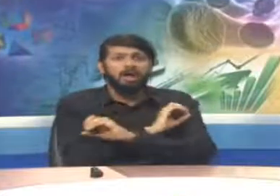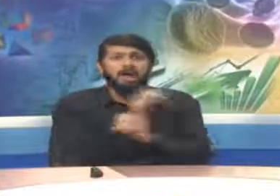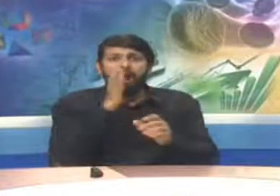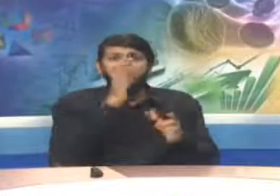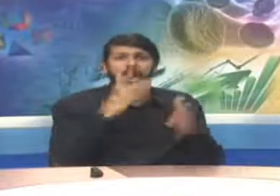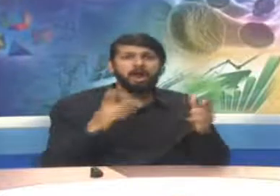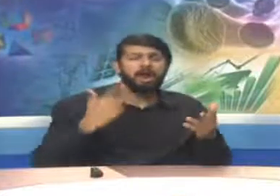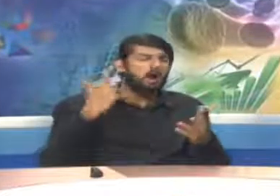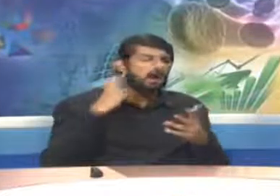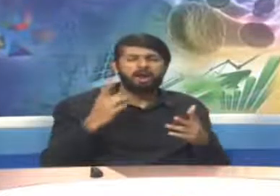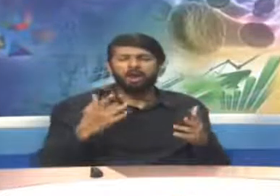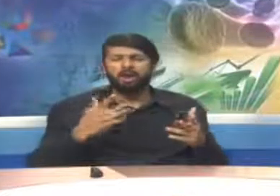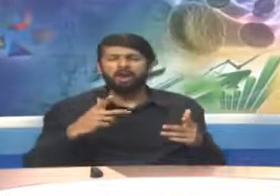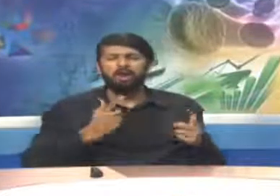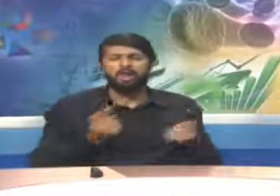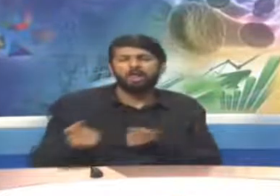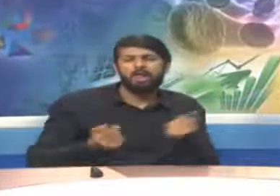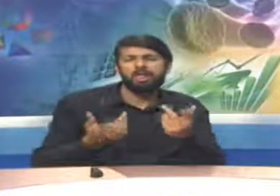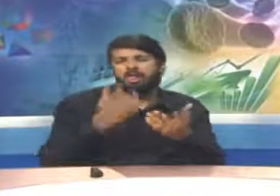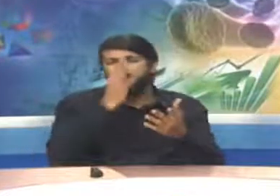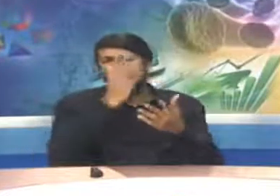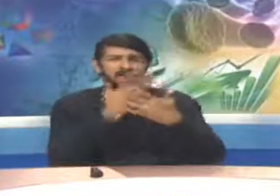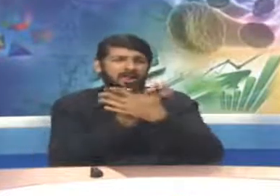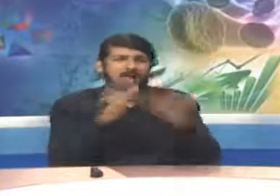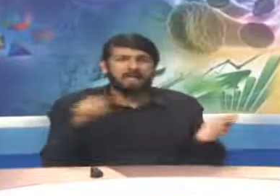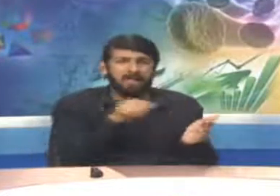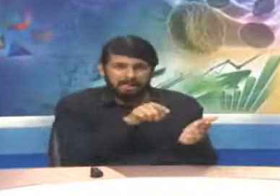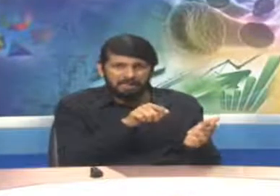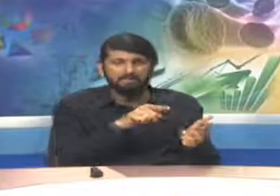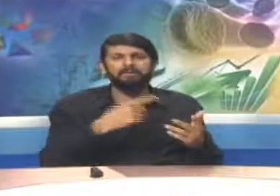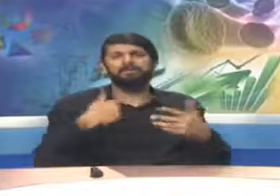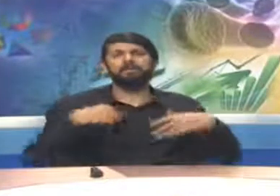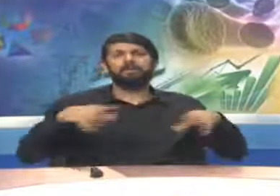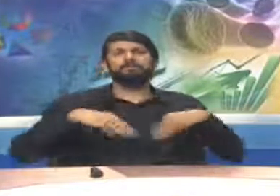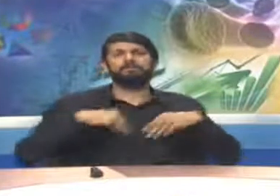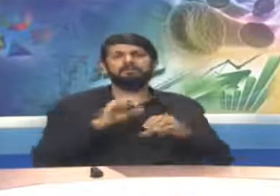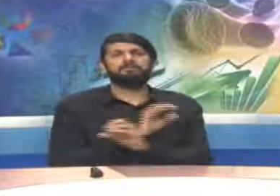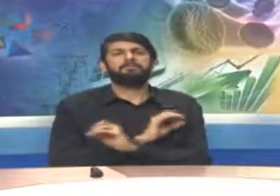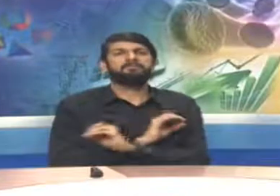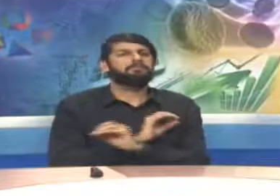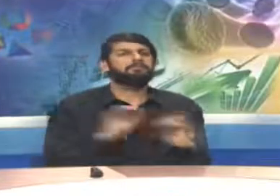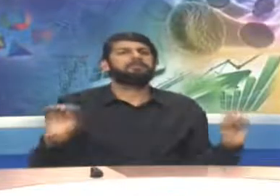Swaraj if it comes through bloodshed.